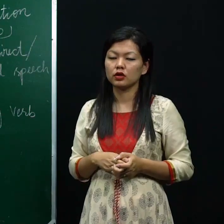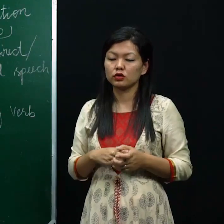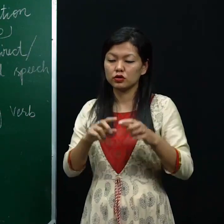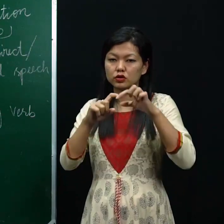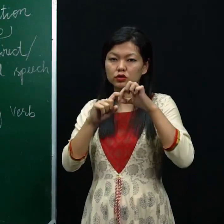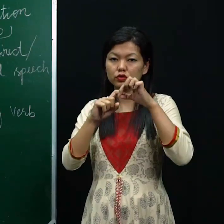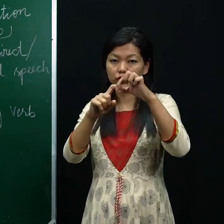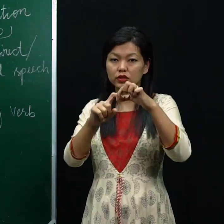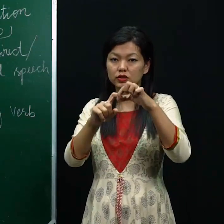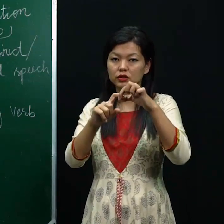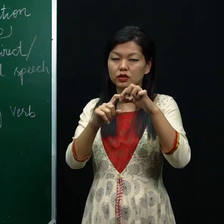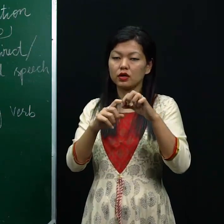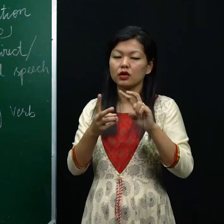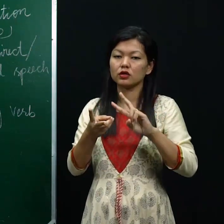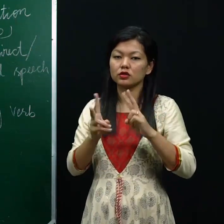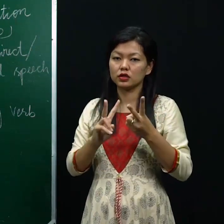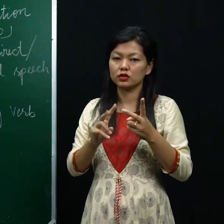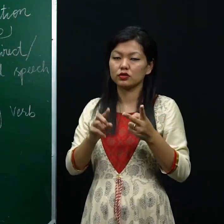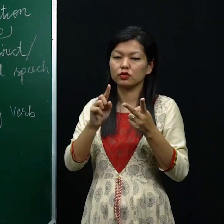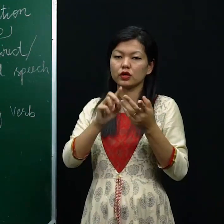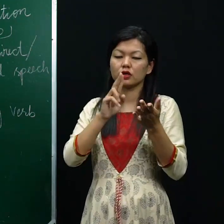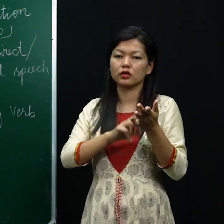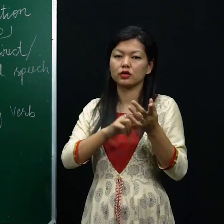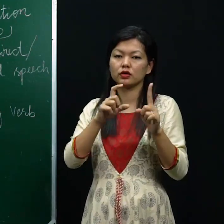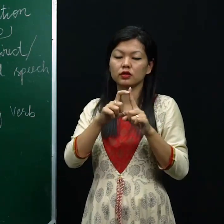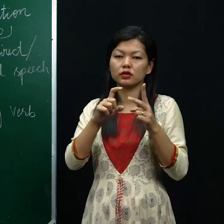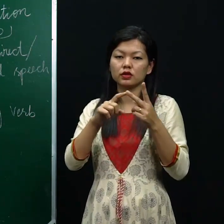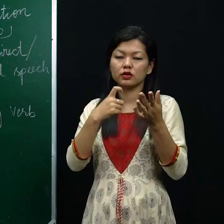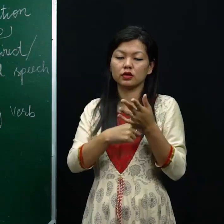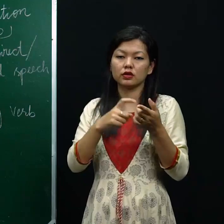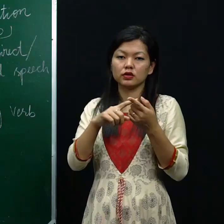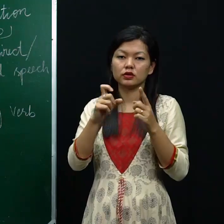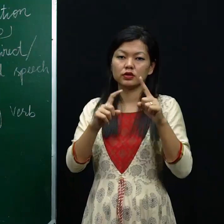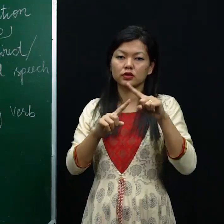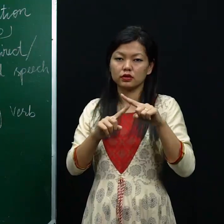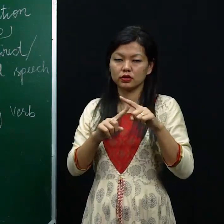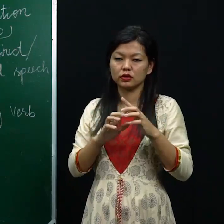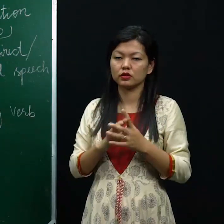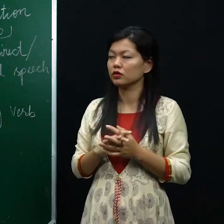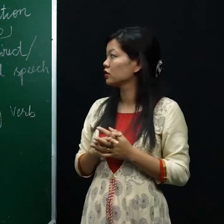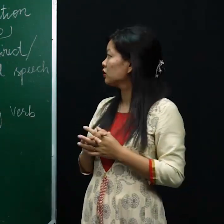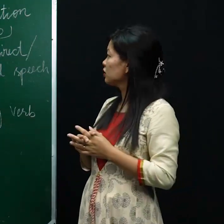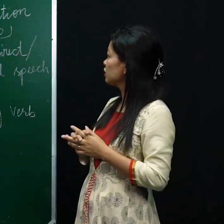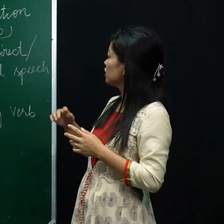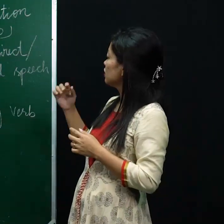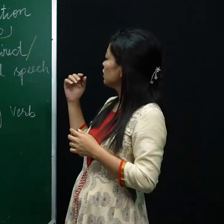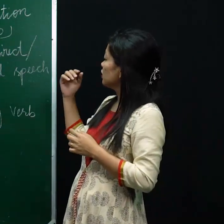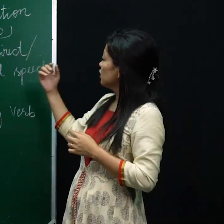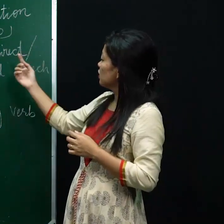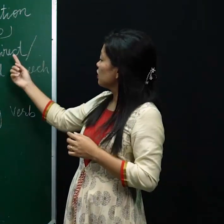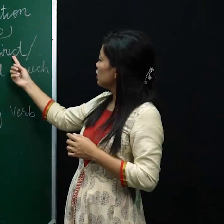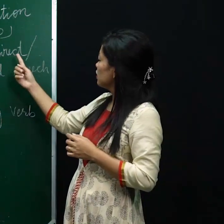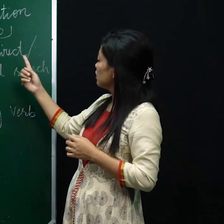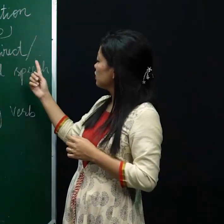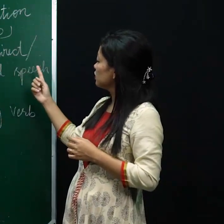that sentence into indirect speech, you have to say, she asked me what I was doing. See, here I'm trying to